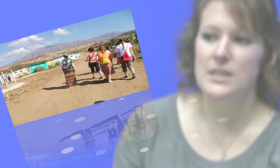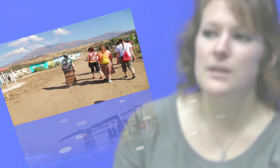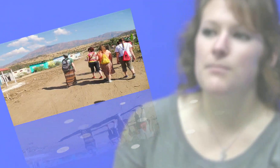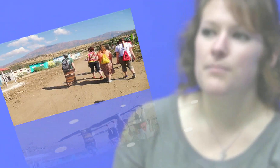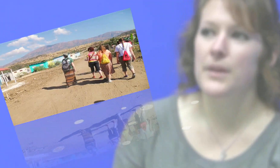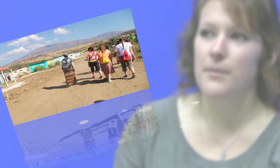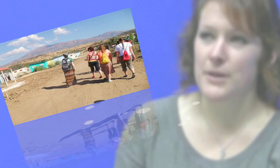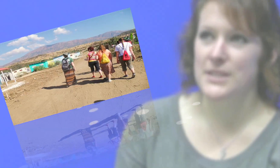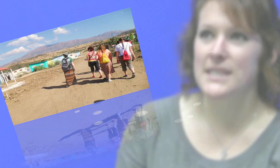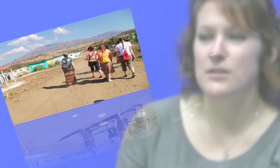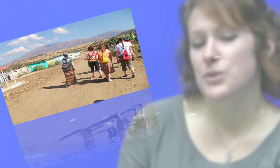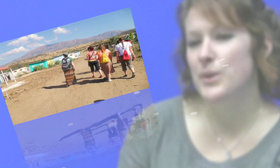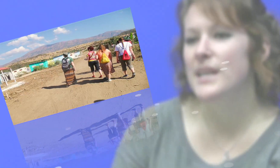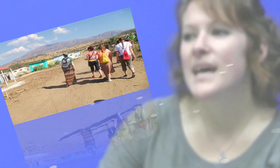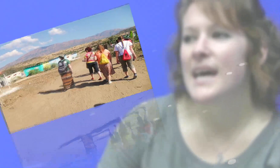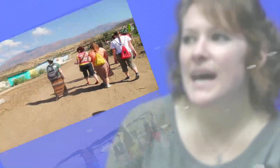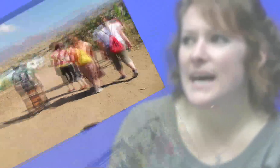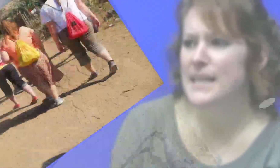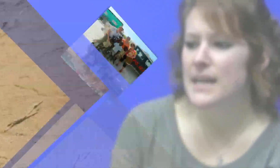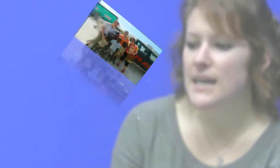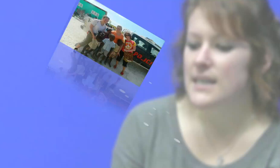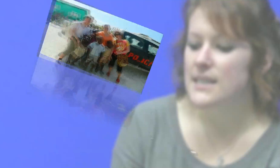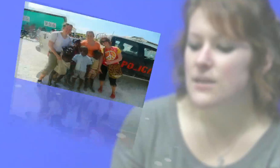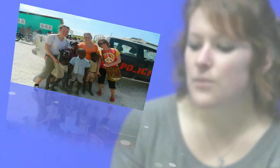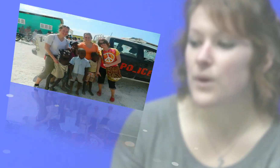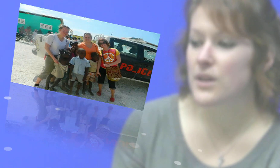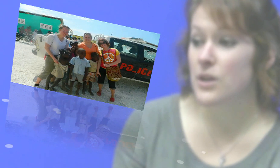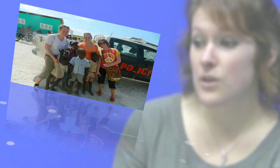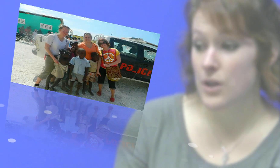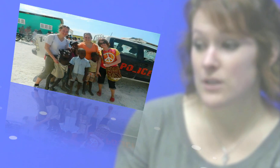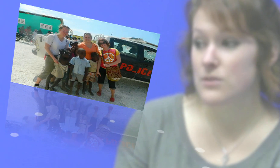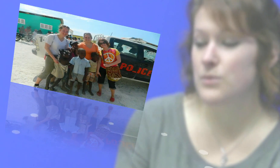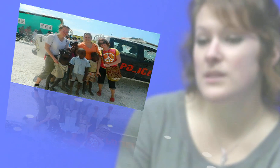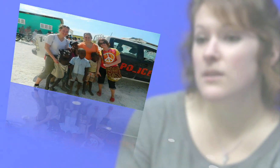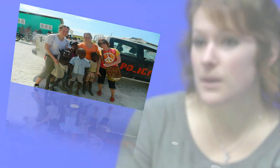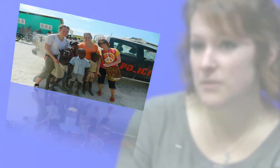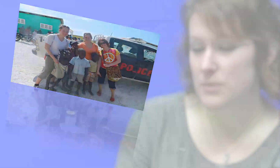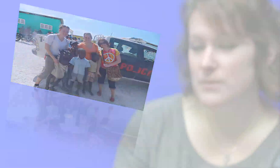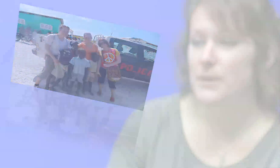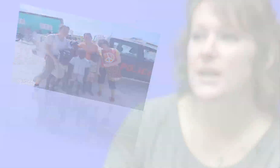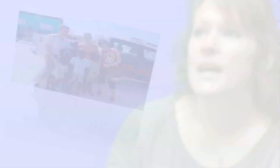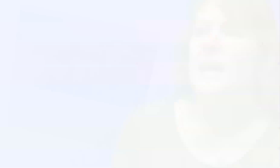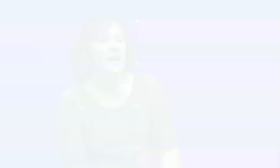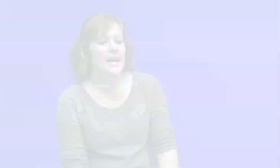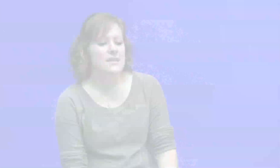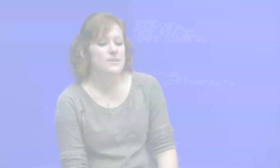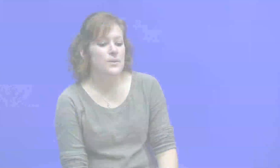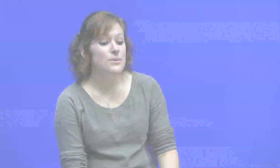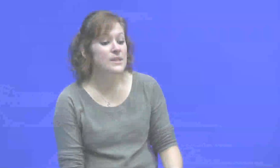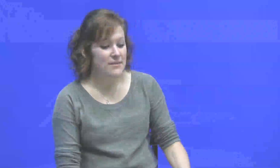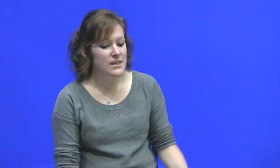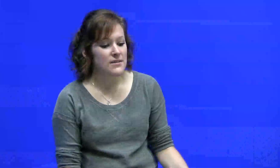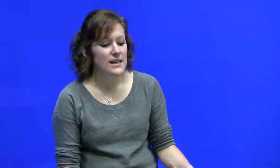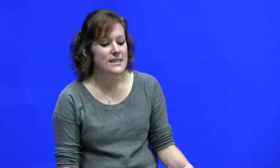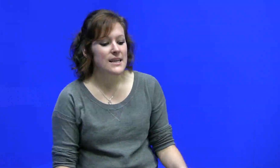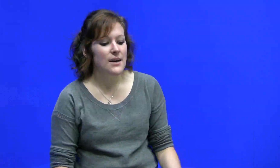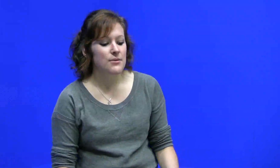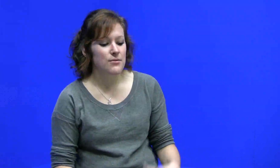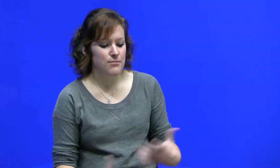concentration student, and one nurse who was an alum of Bloomsburg. And so there was 11 of us, and we formed